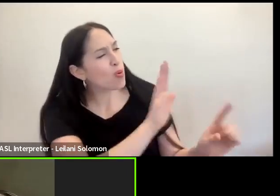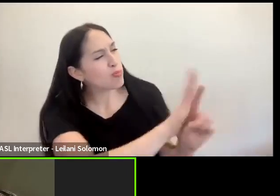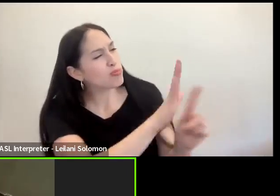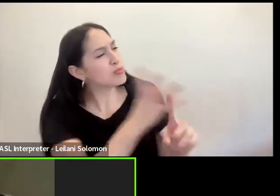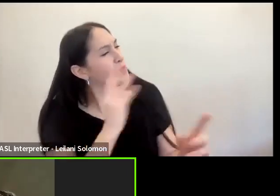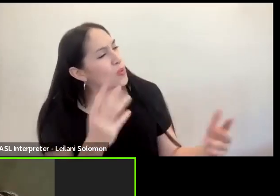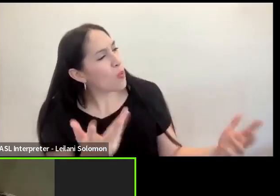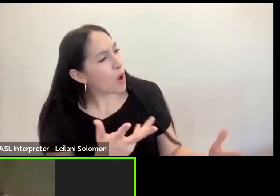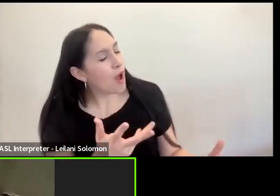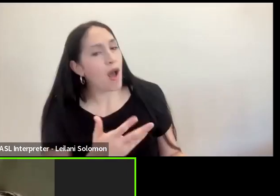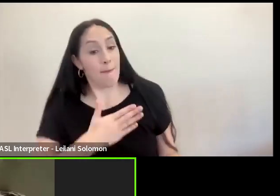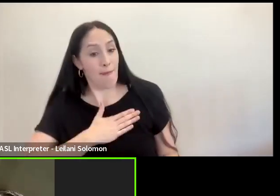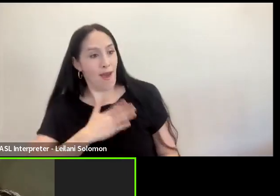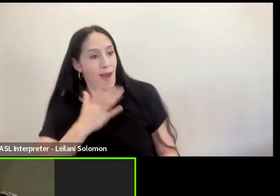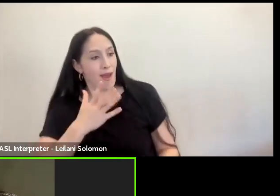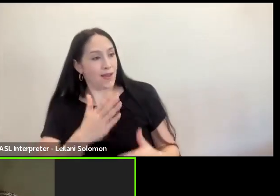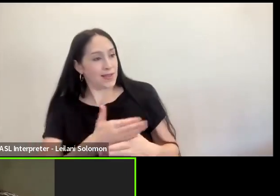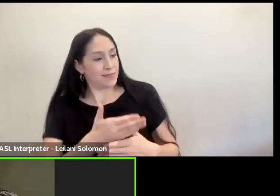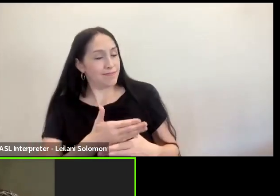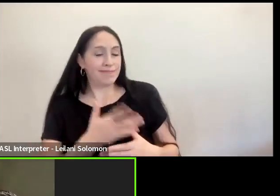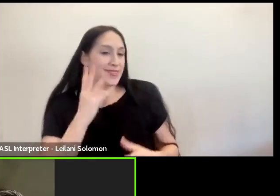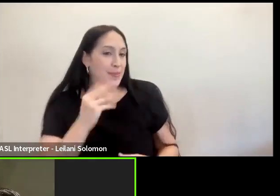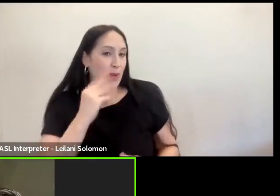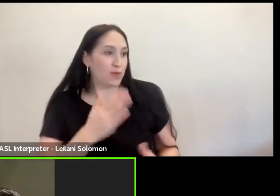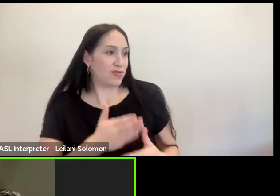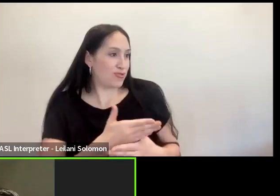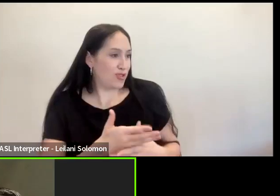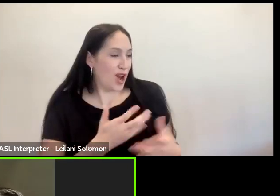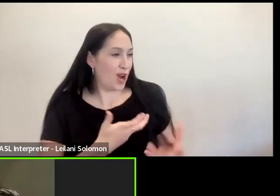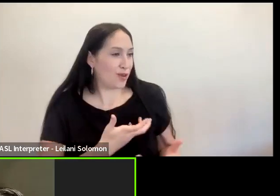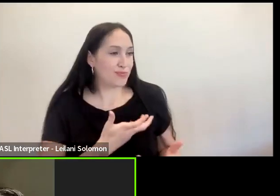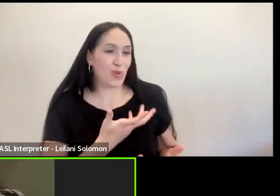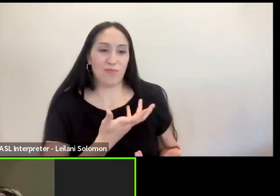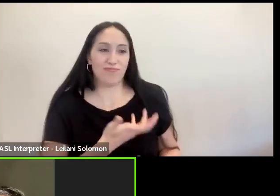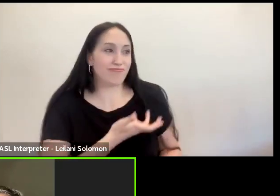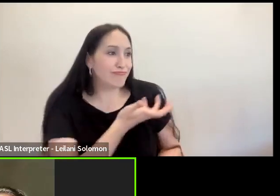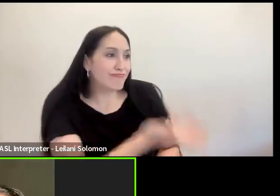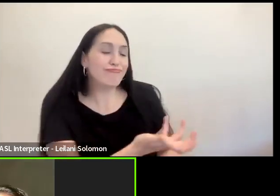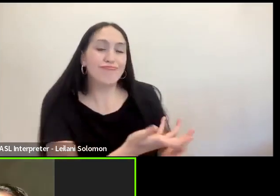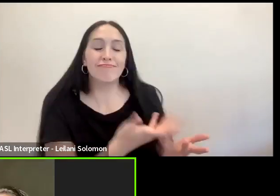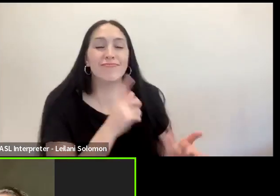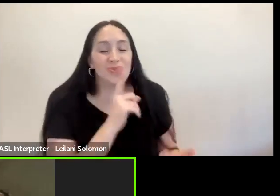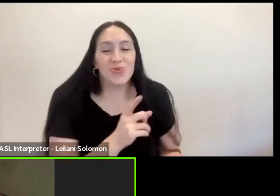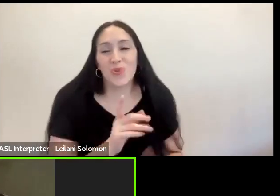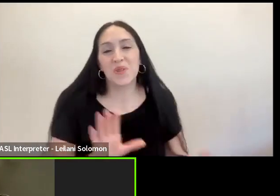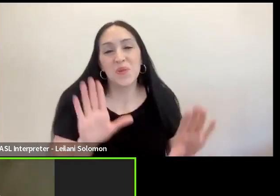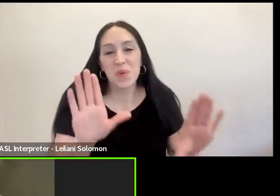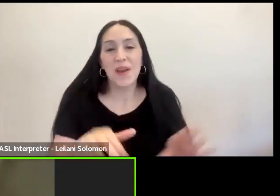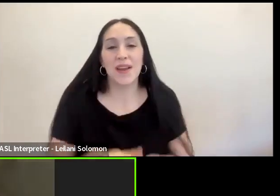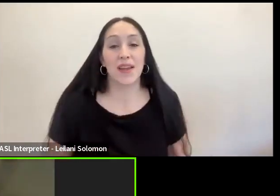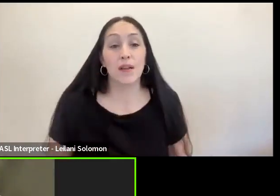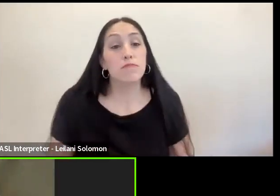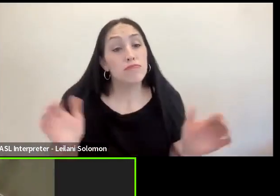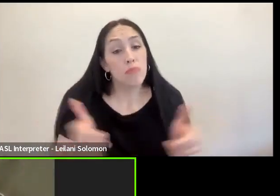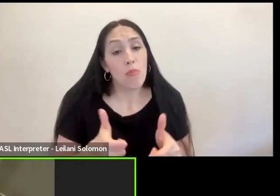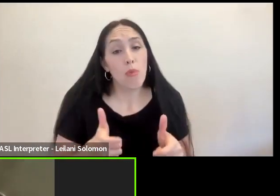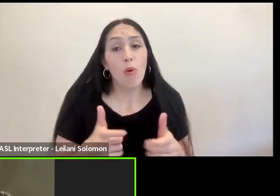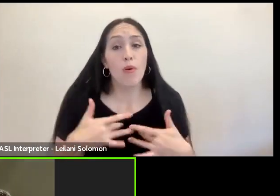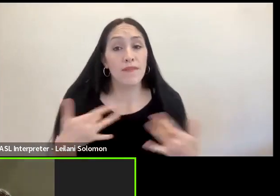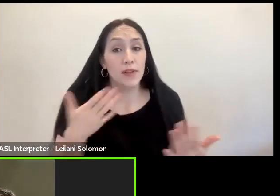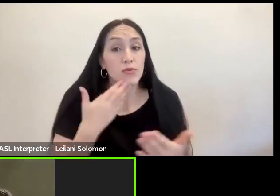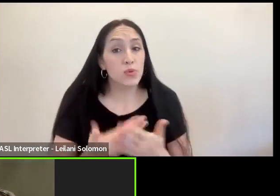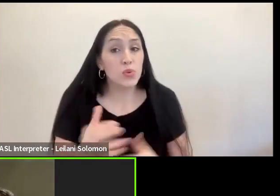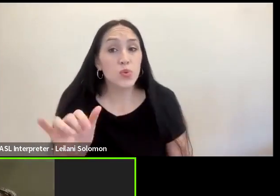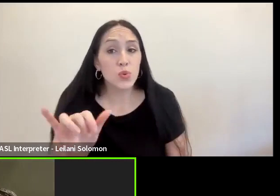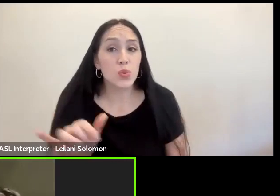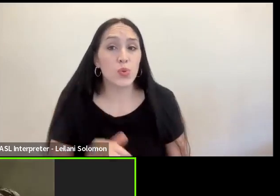So it's a very nice environment to be in when I do the big events. The smaller events are good too, you know,